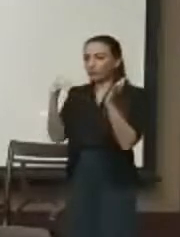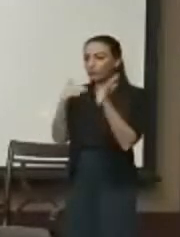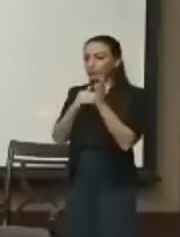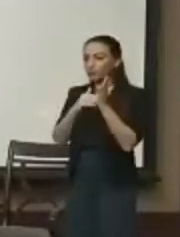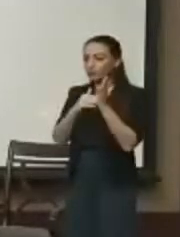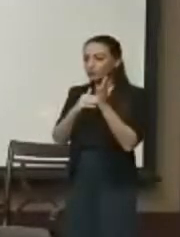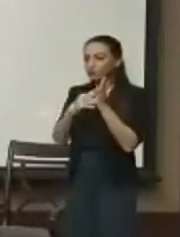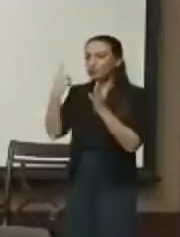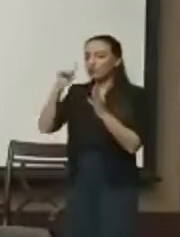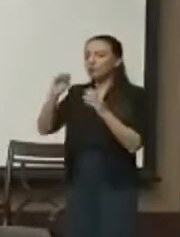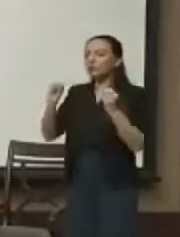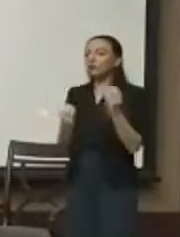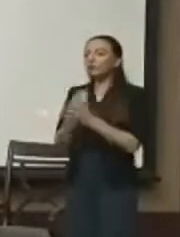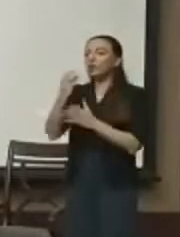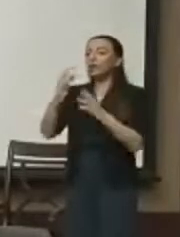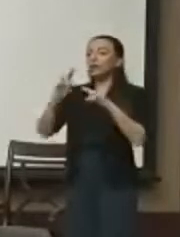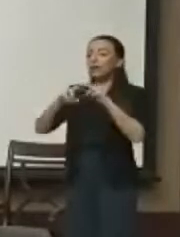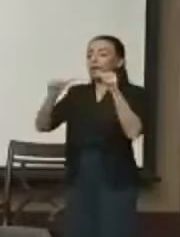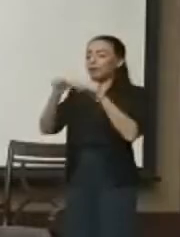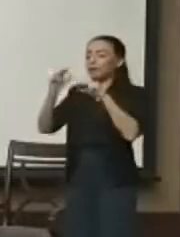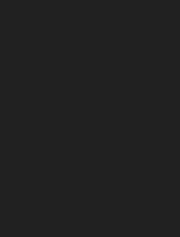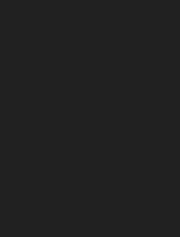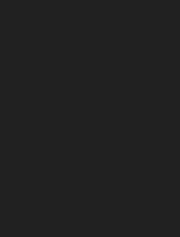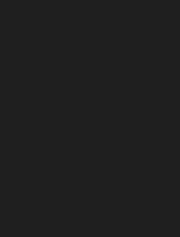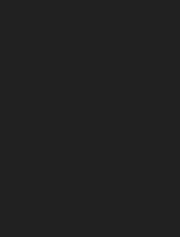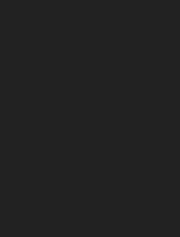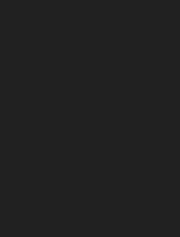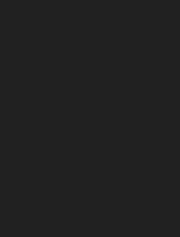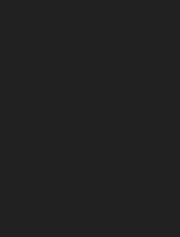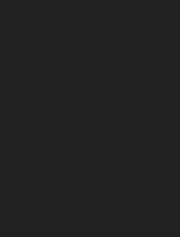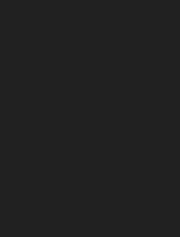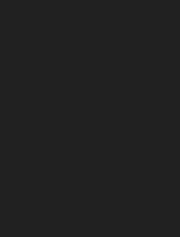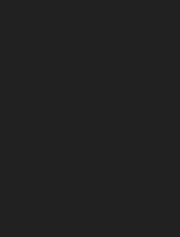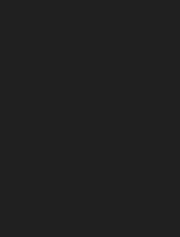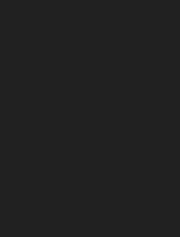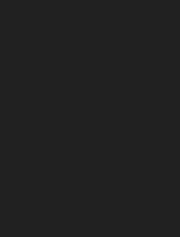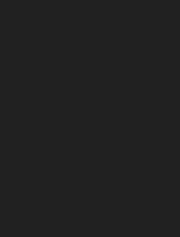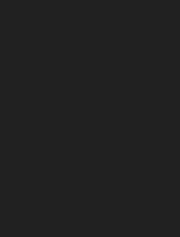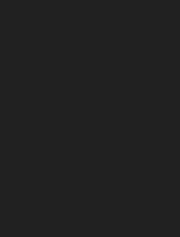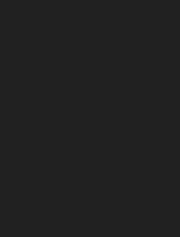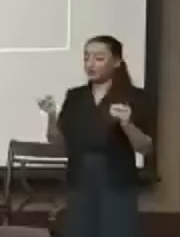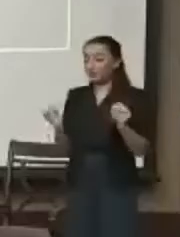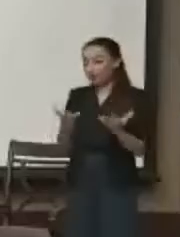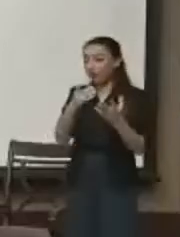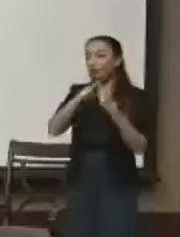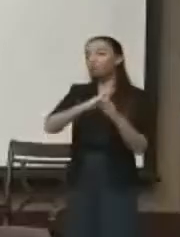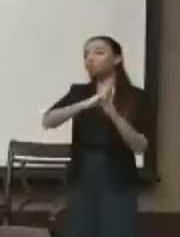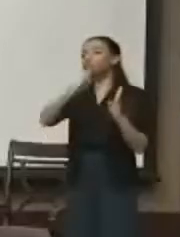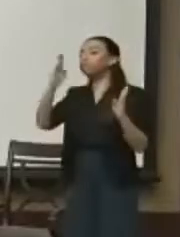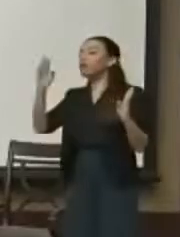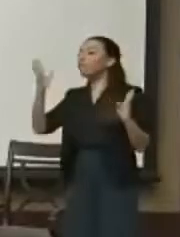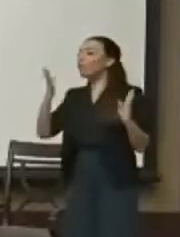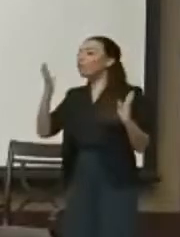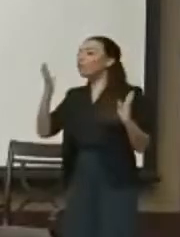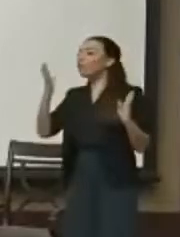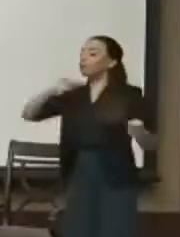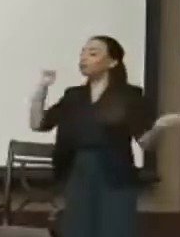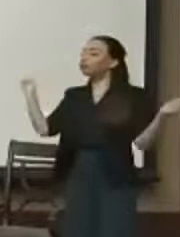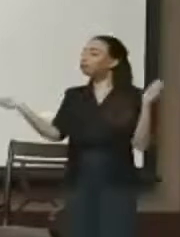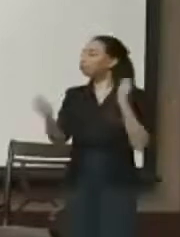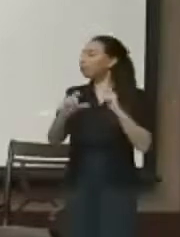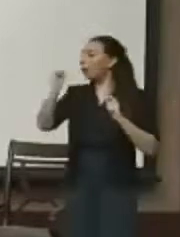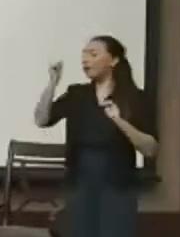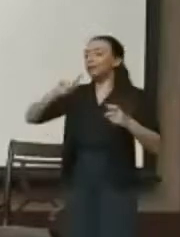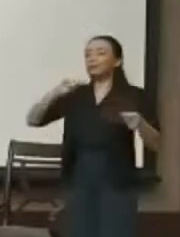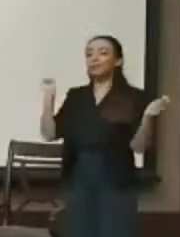Labs India. Starting at the age of 33, in the next 5 years, he transformed SAP Labs India